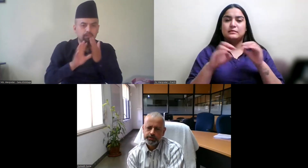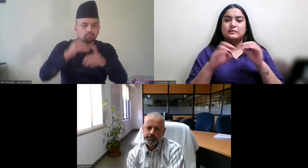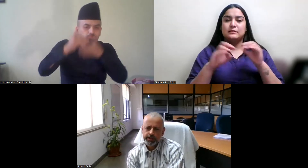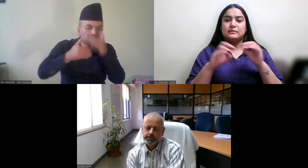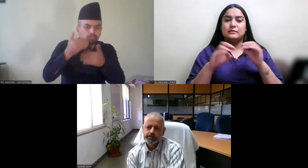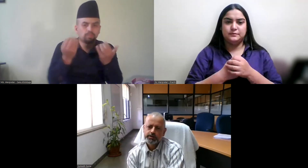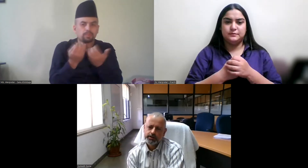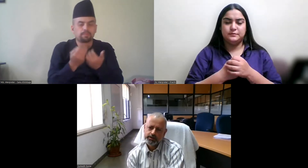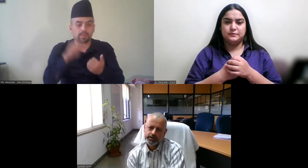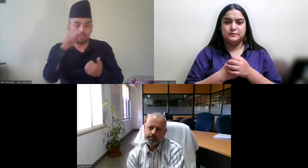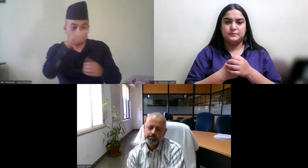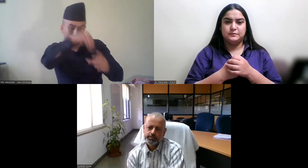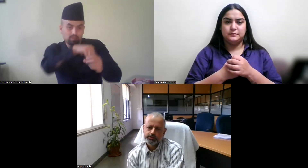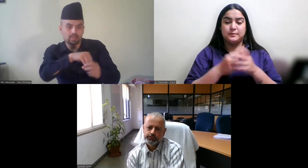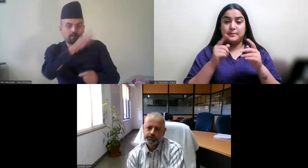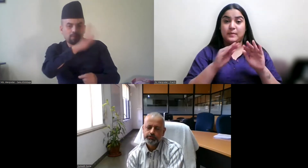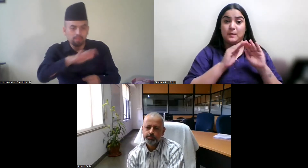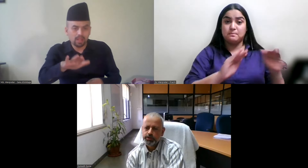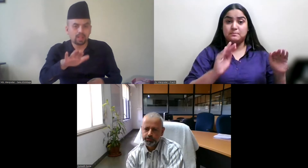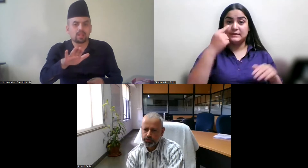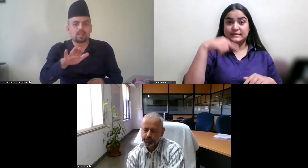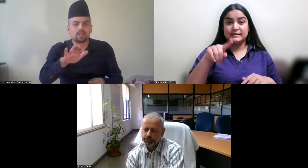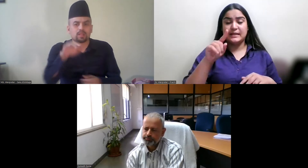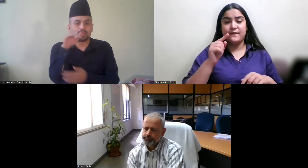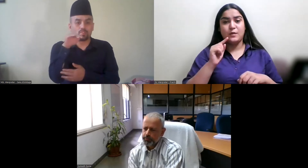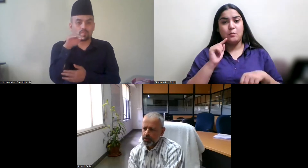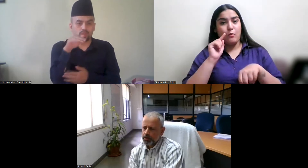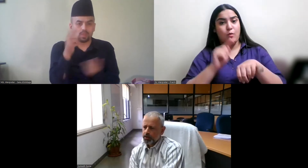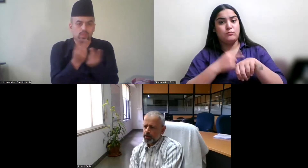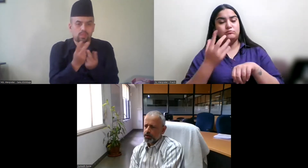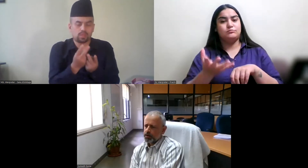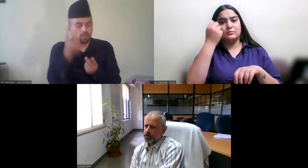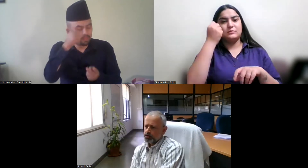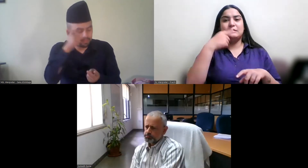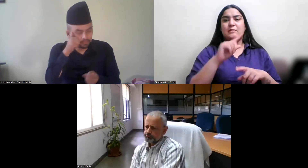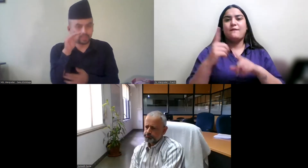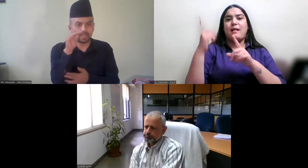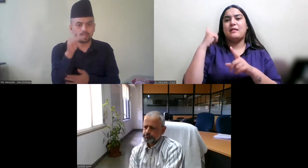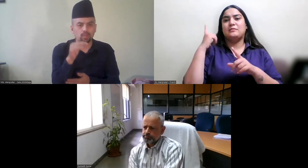wherein children get the citizenship education.